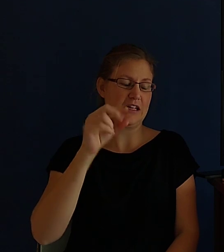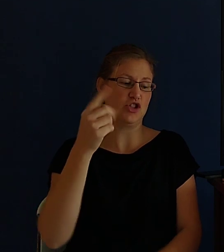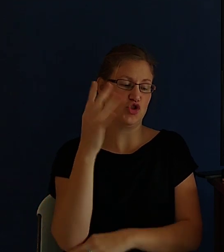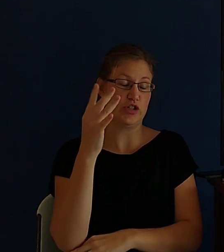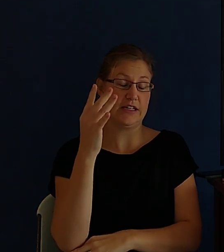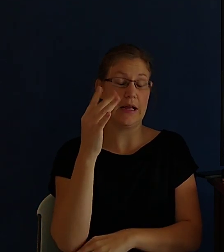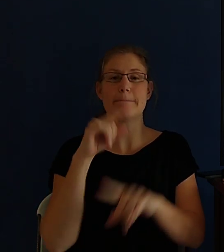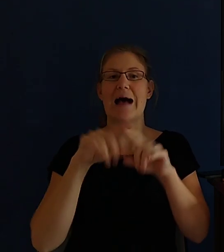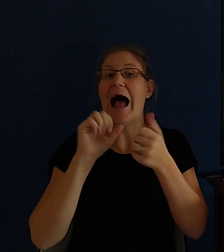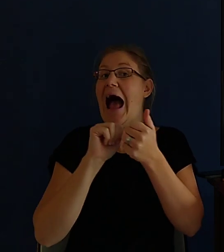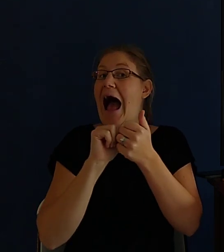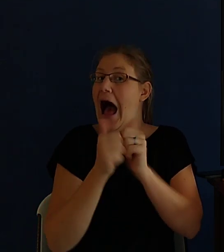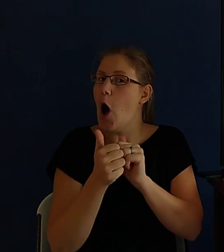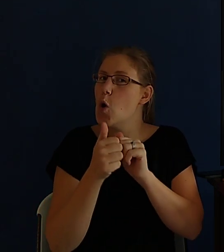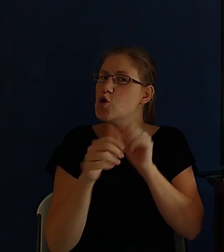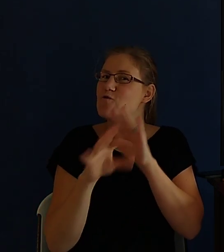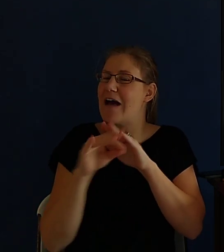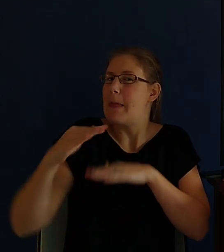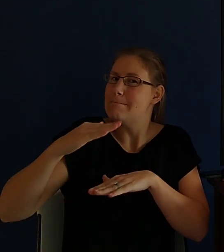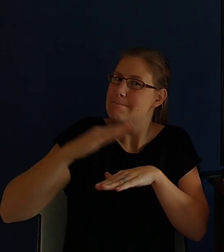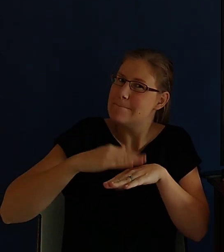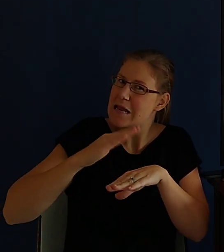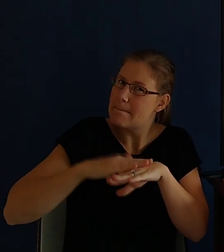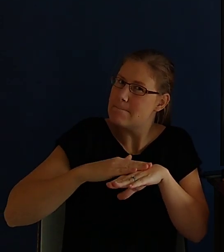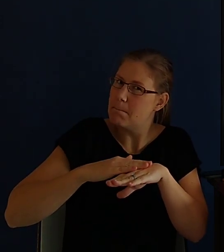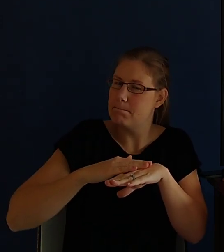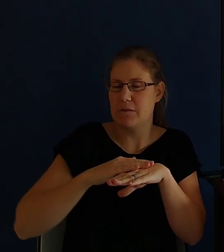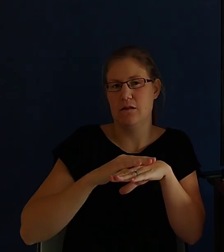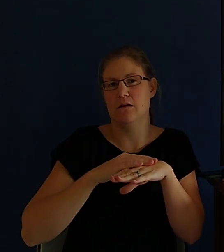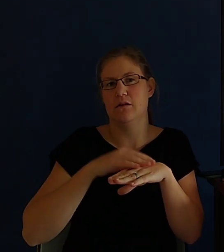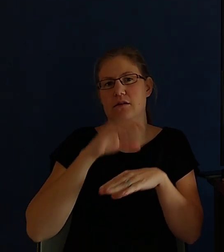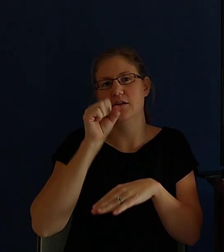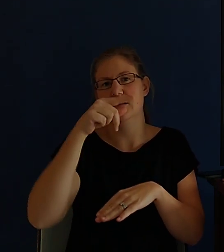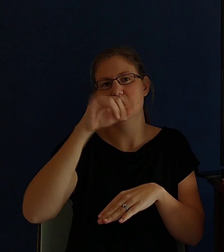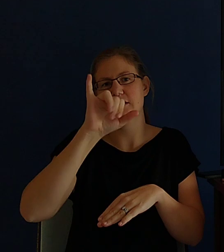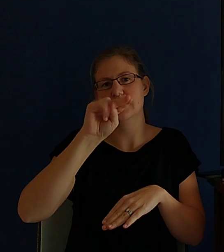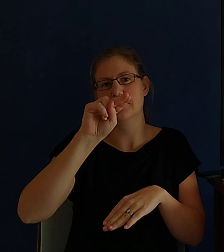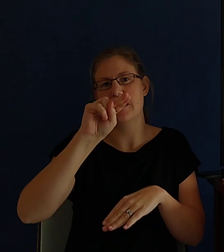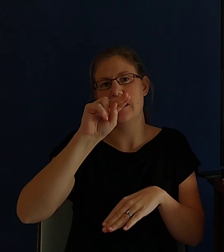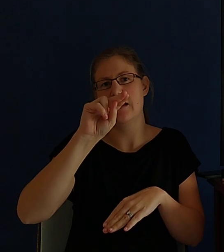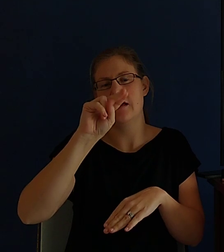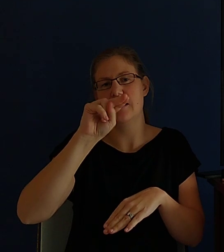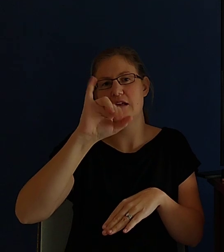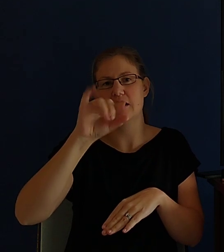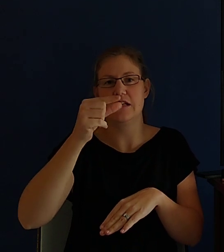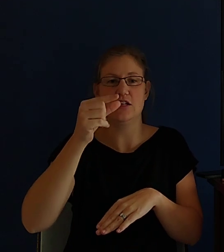here, how to find the minimum spanning tree? Let's discover that.